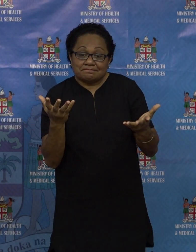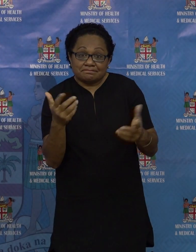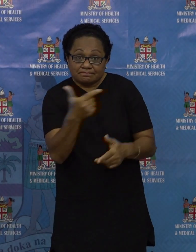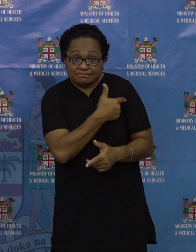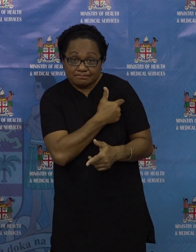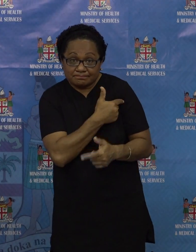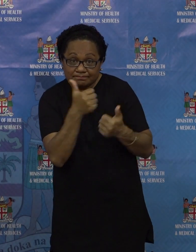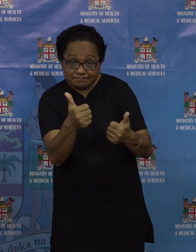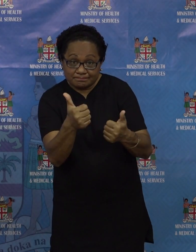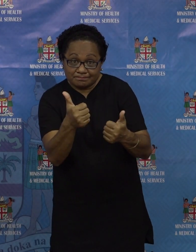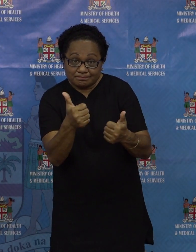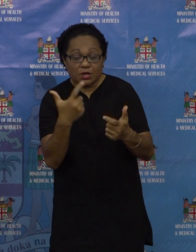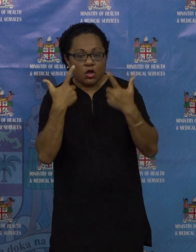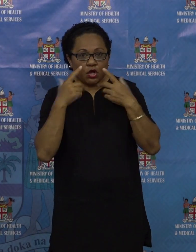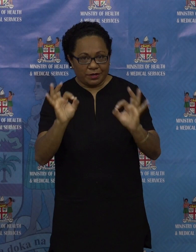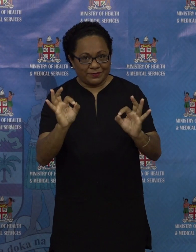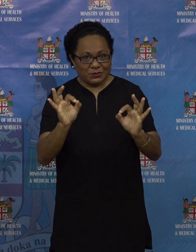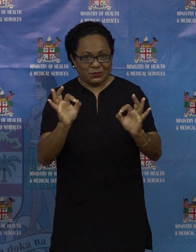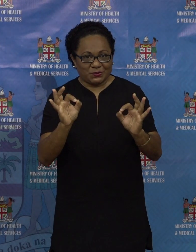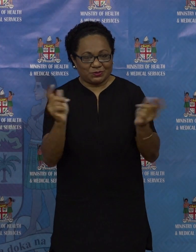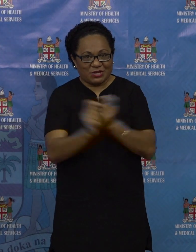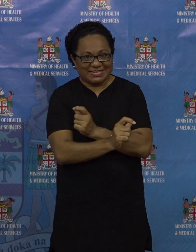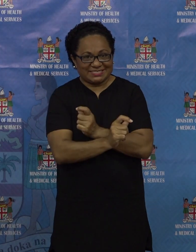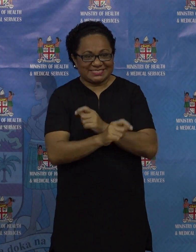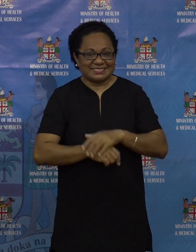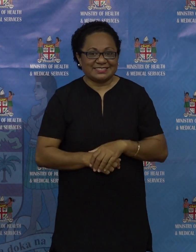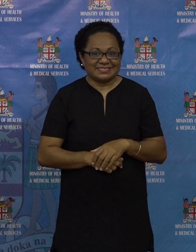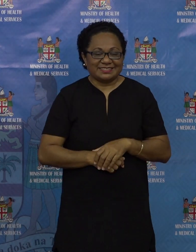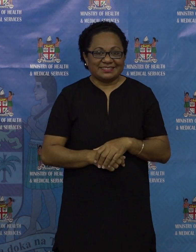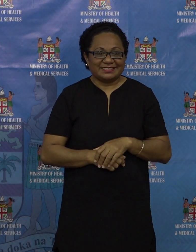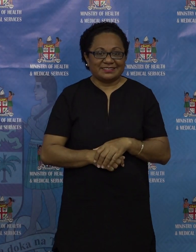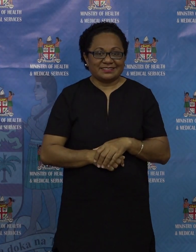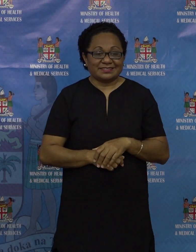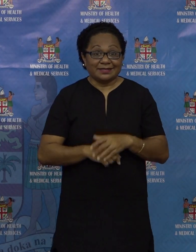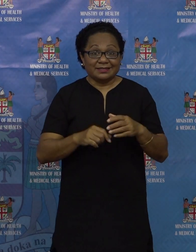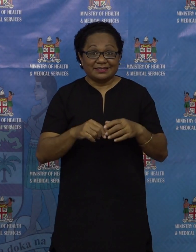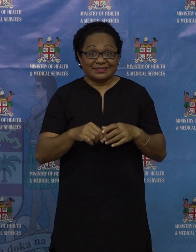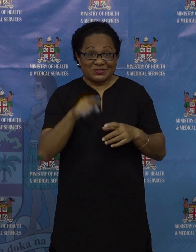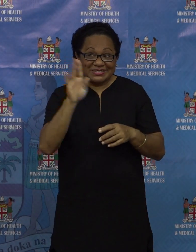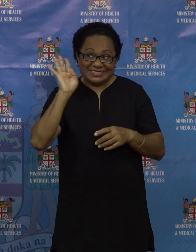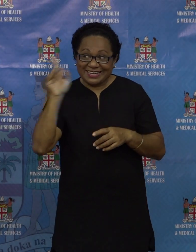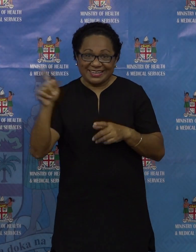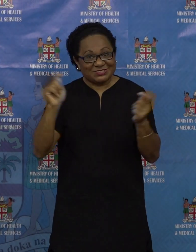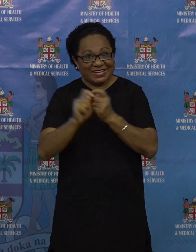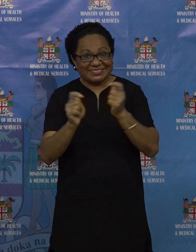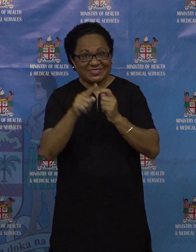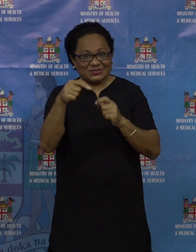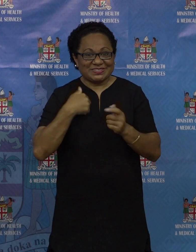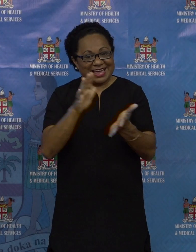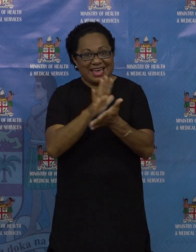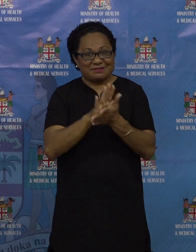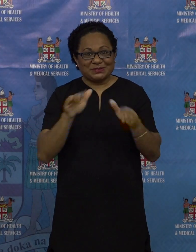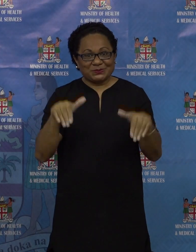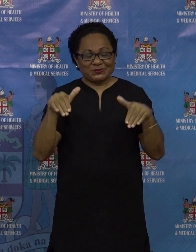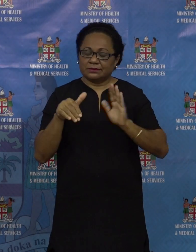coverage. The fact that we are considering these changes should not equate to complacency. This outbreak is far from